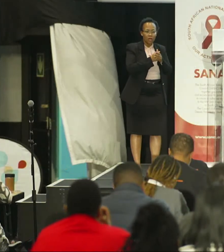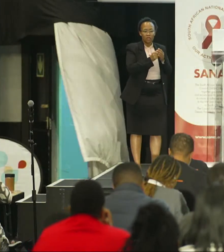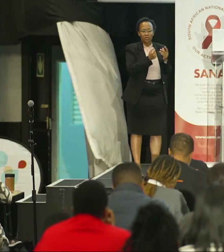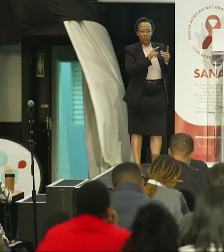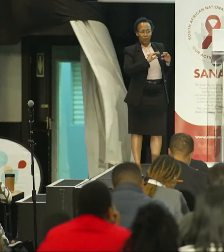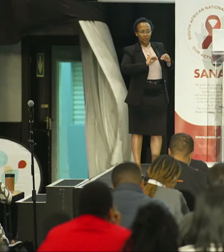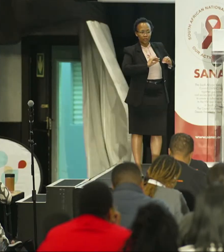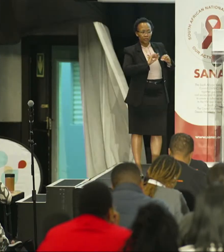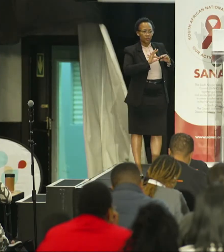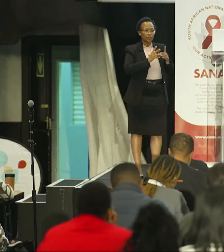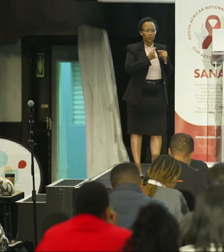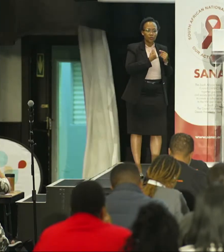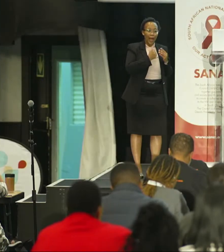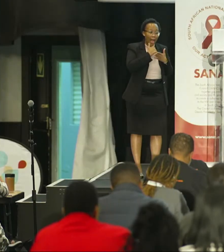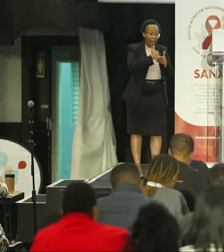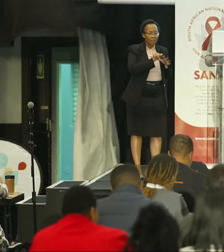want.